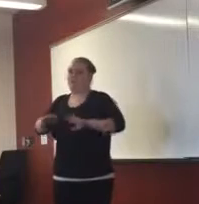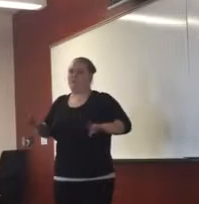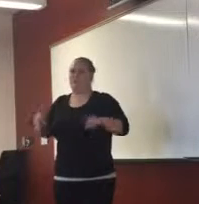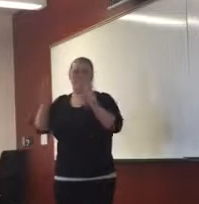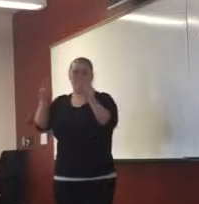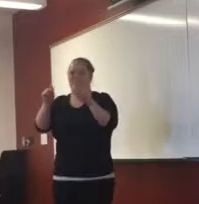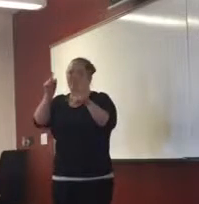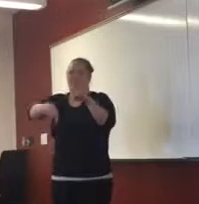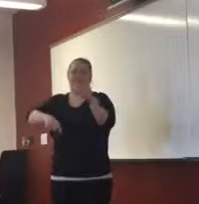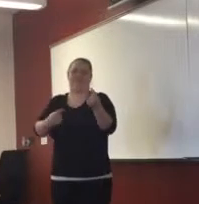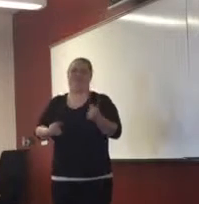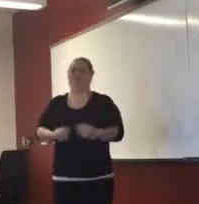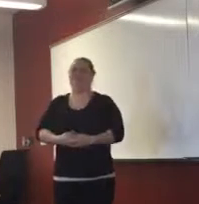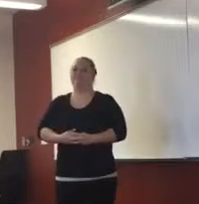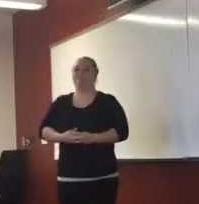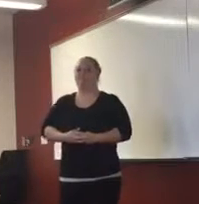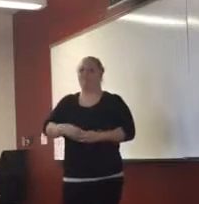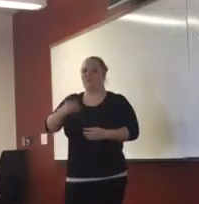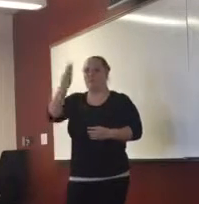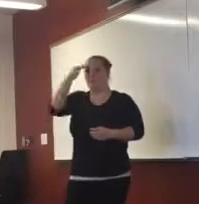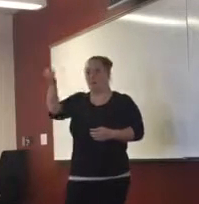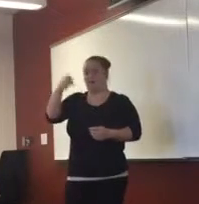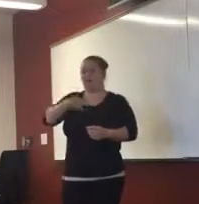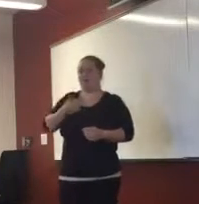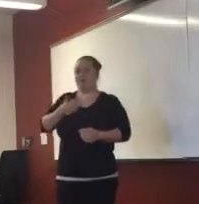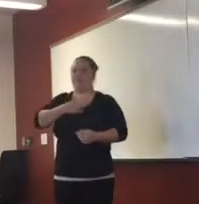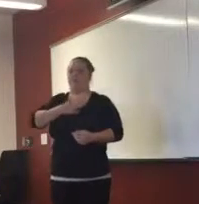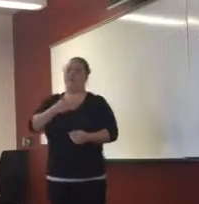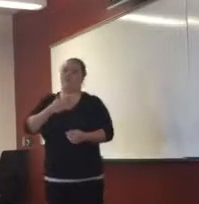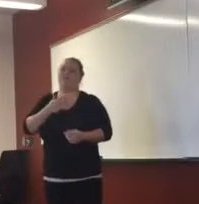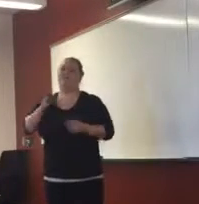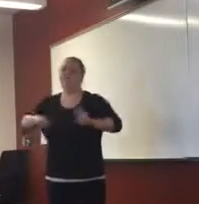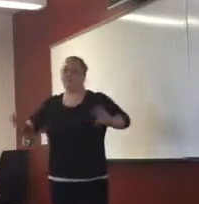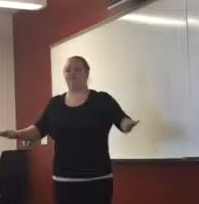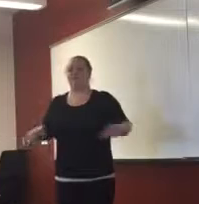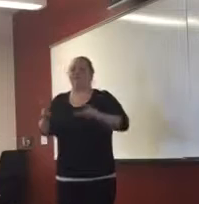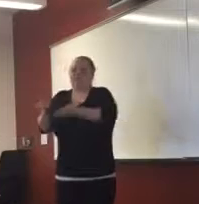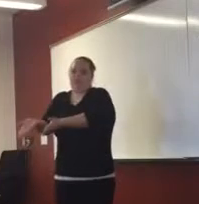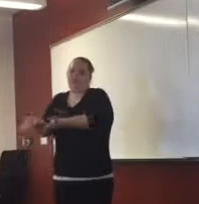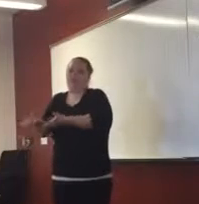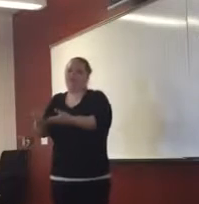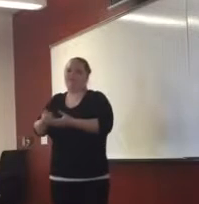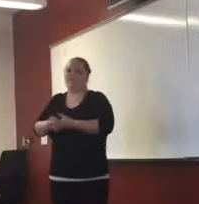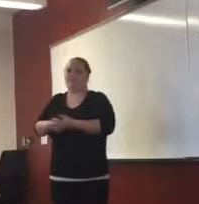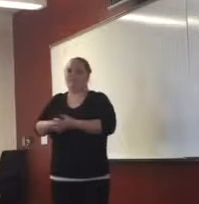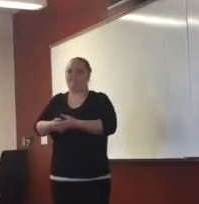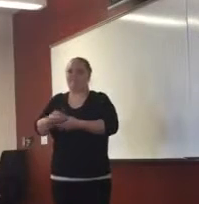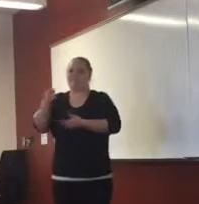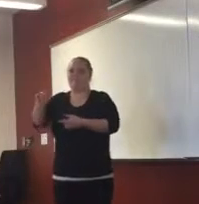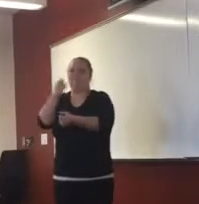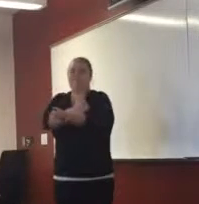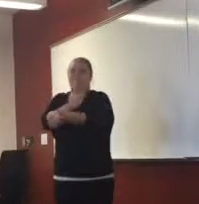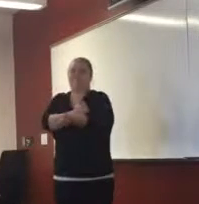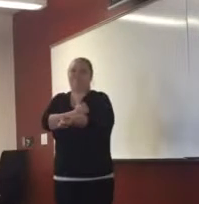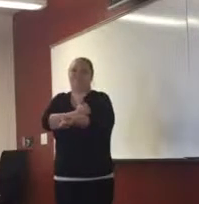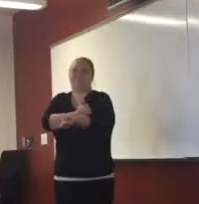After that, shortly after that, she OD'd on heroin.